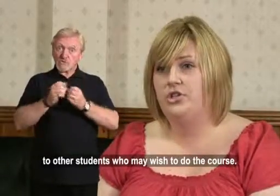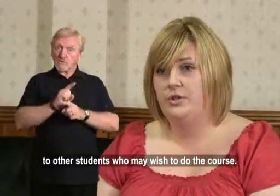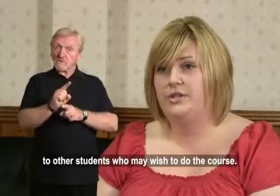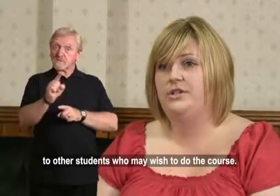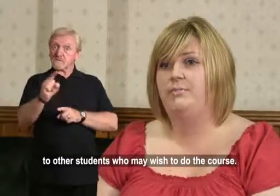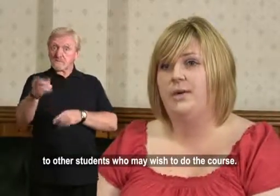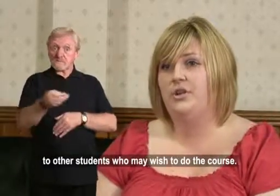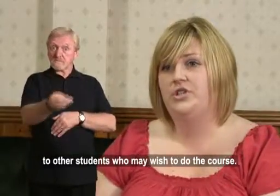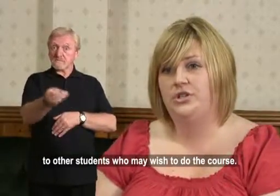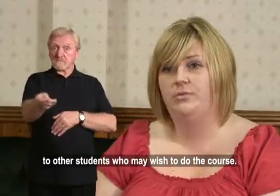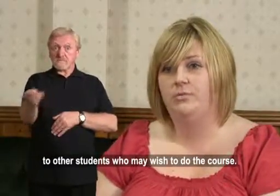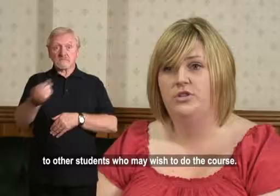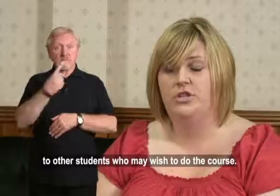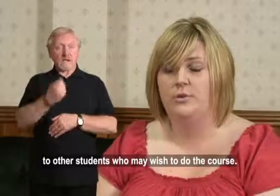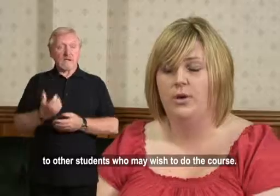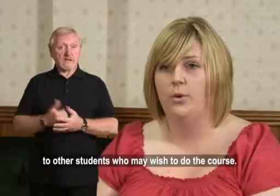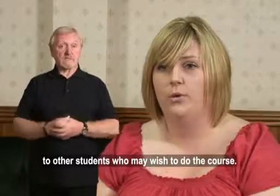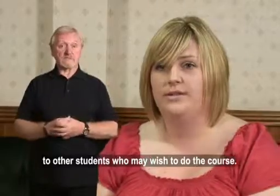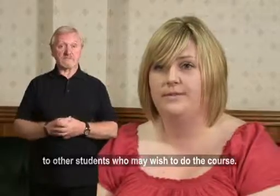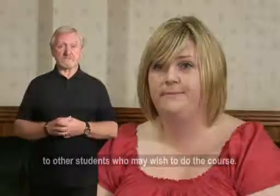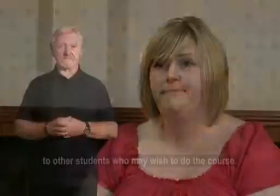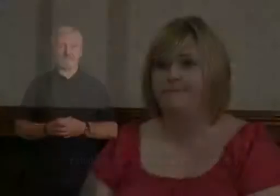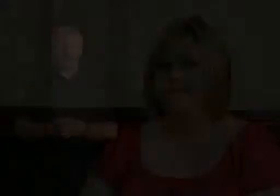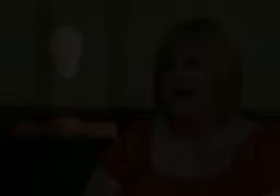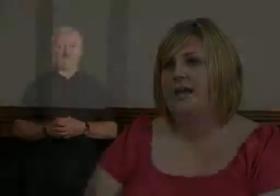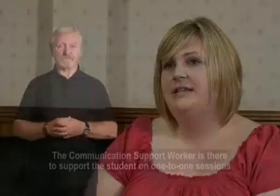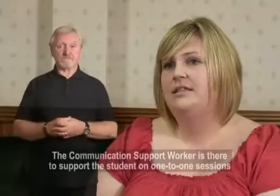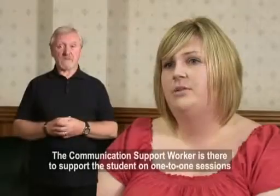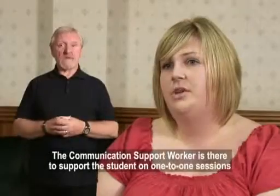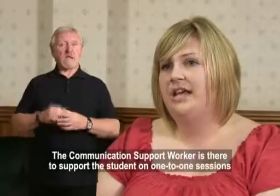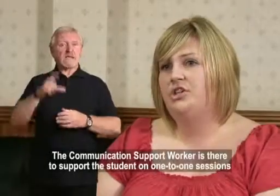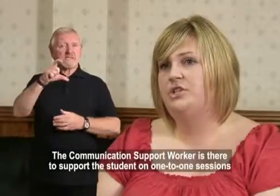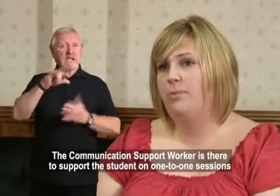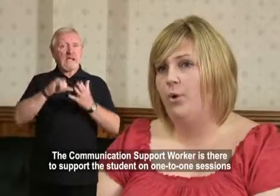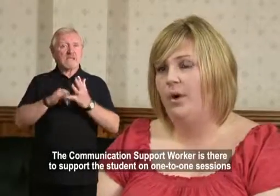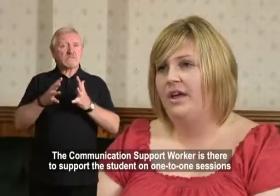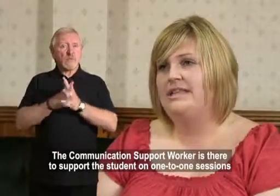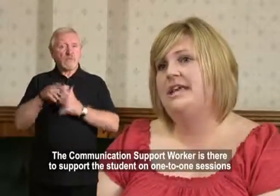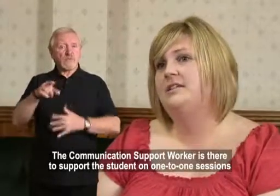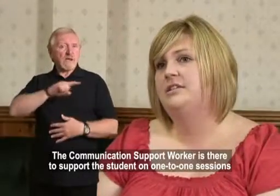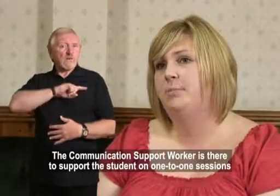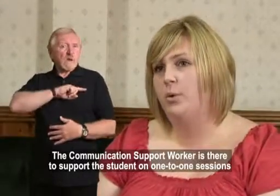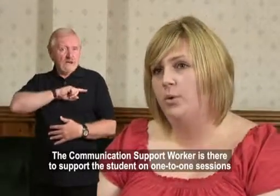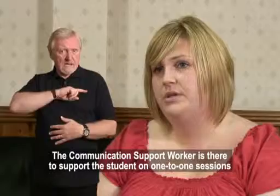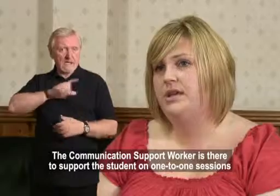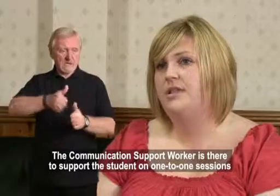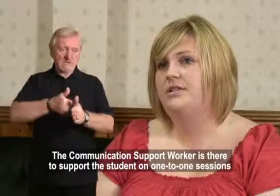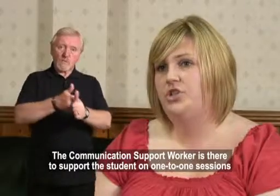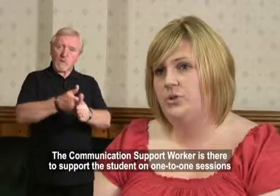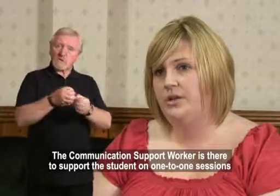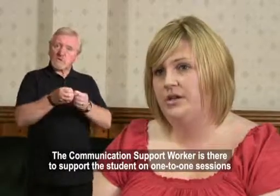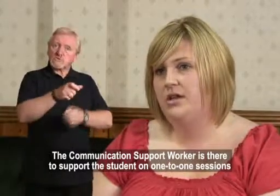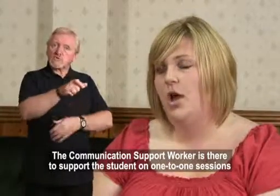to other students who may wish to do the course. The communication support worker is there to support